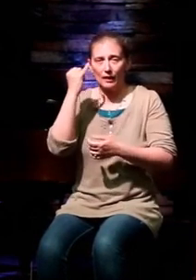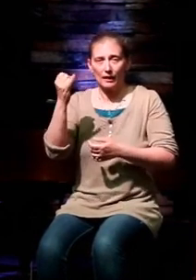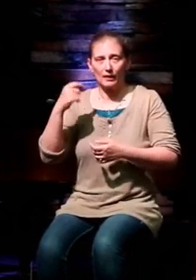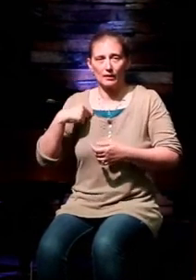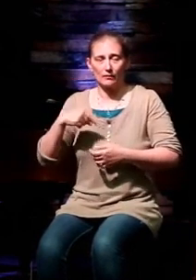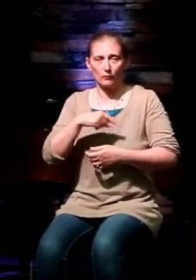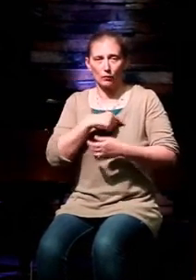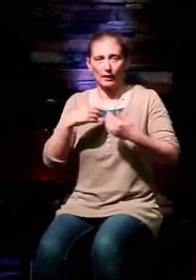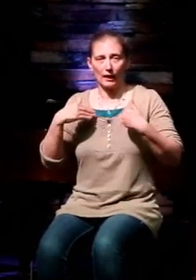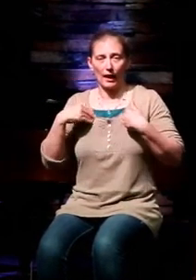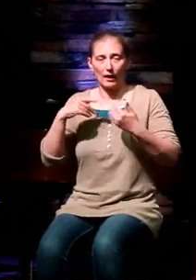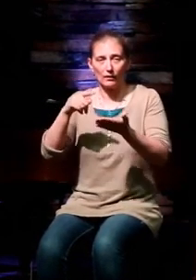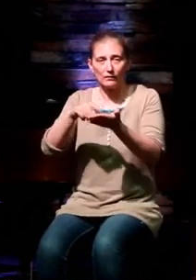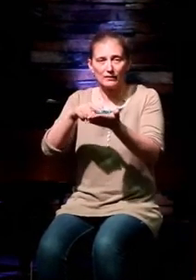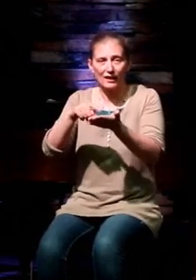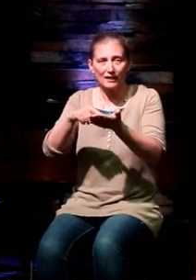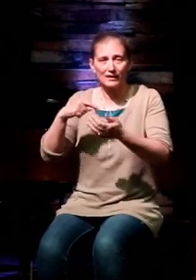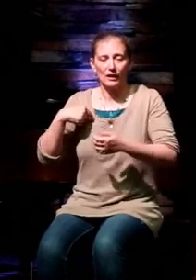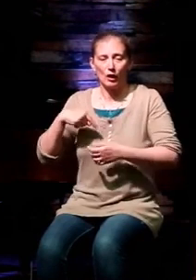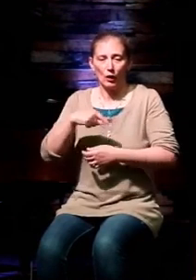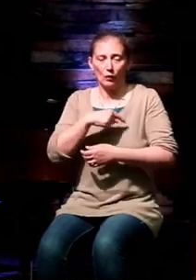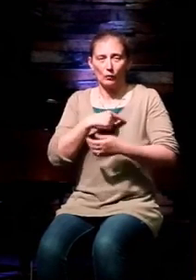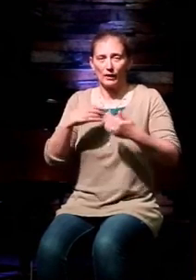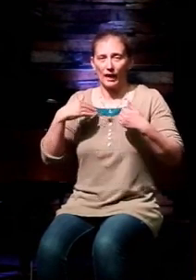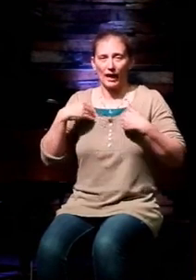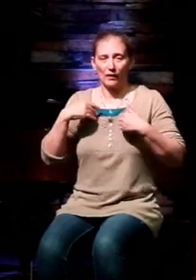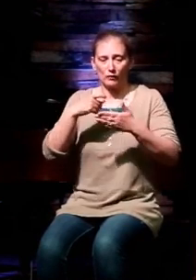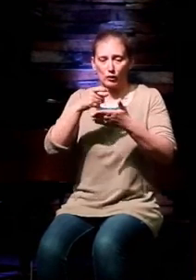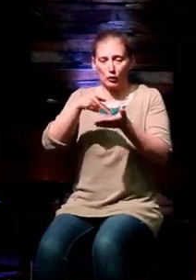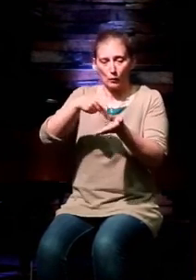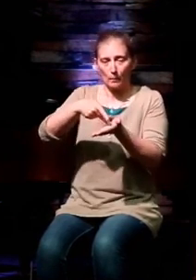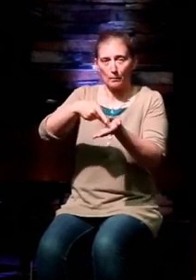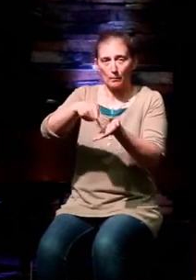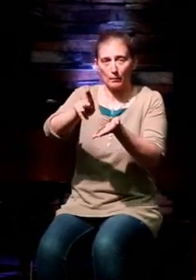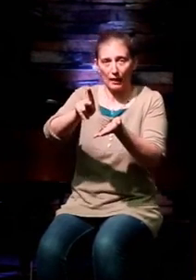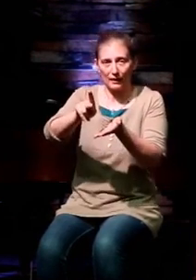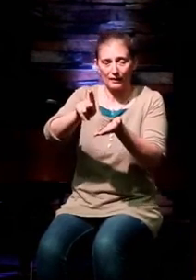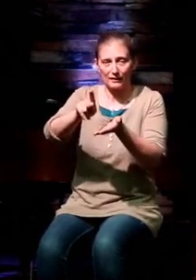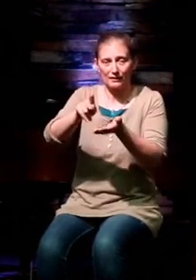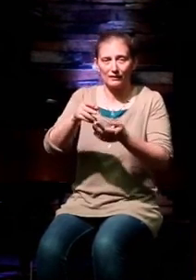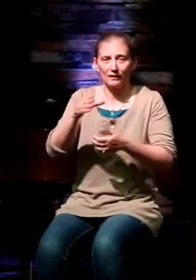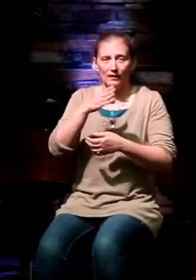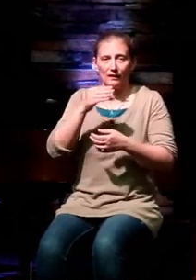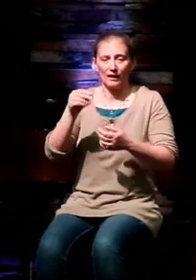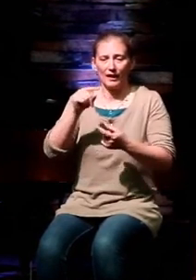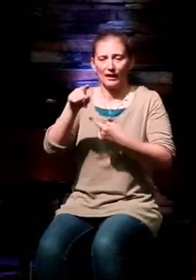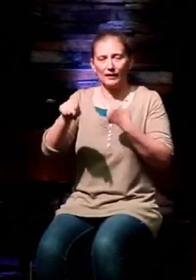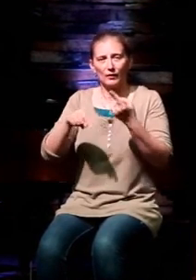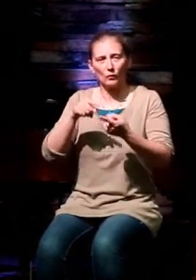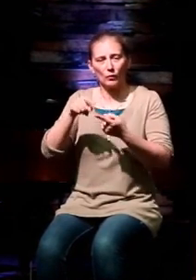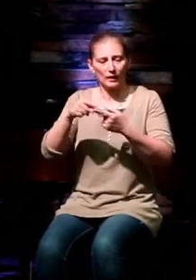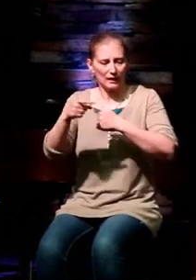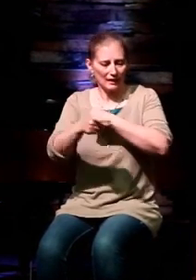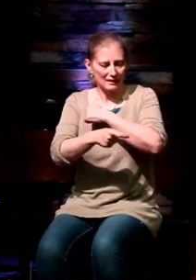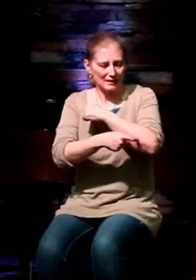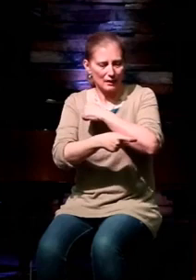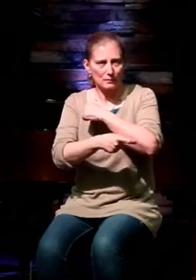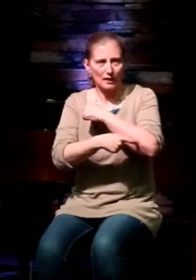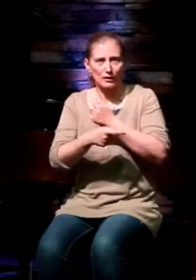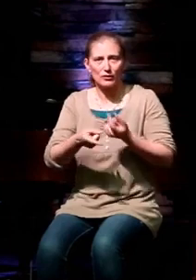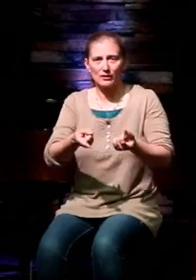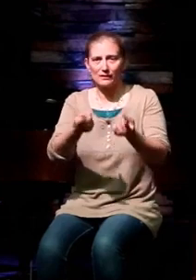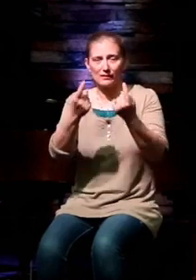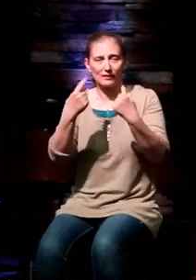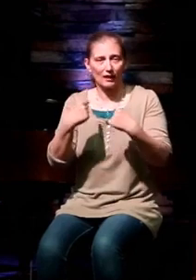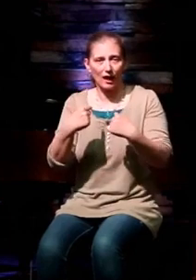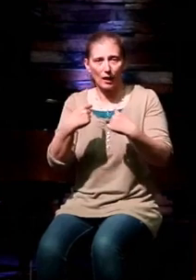debt. There's an obligation to pay the price of that debt. And when temptations come, so many people try to handle them themselves